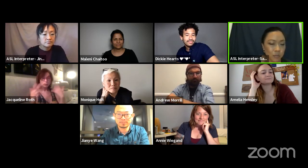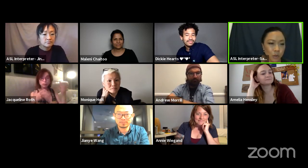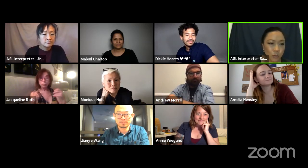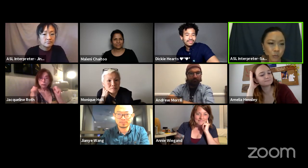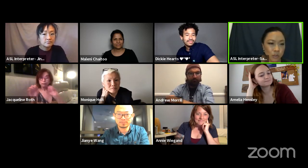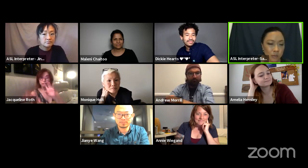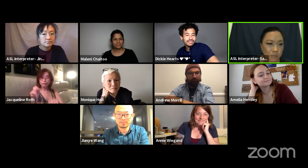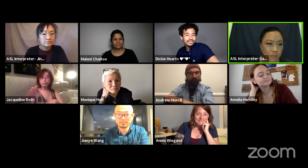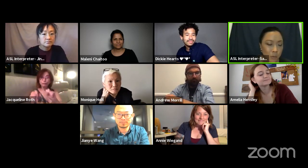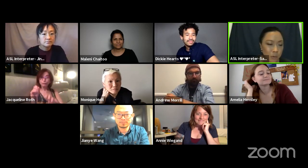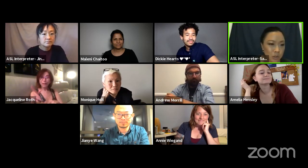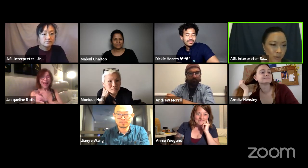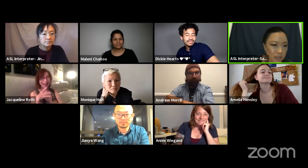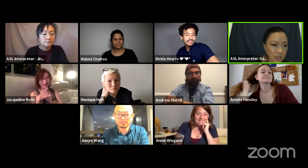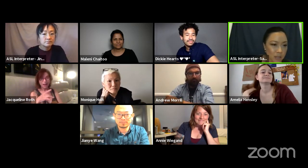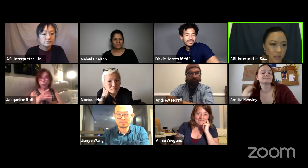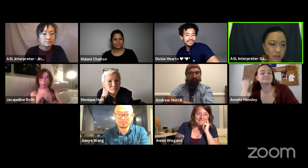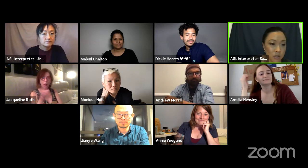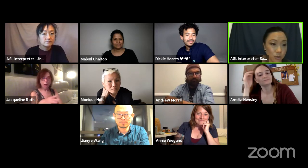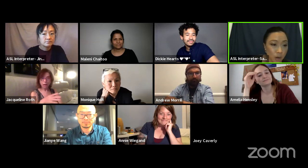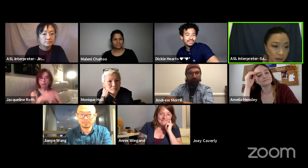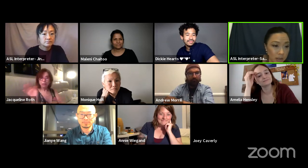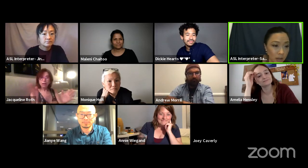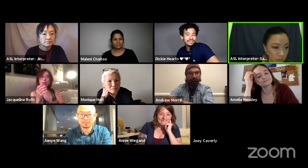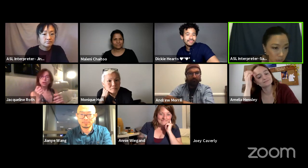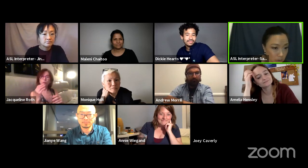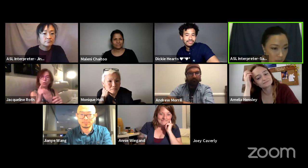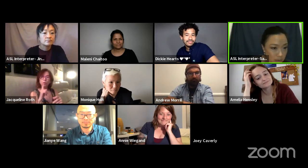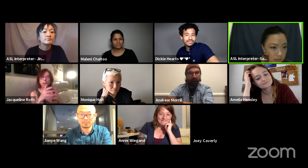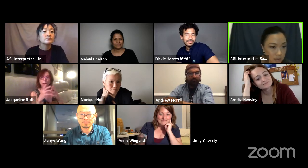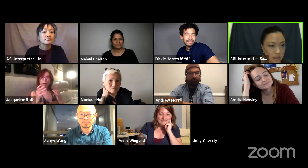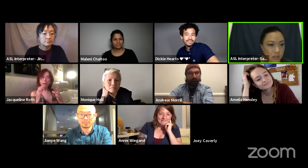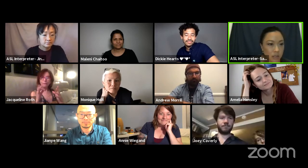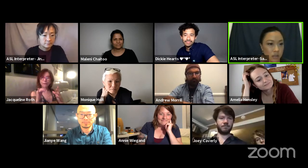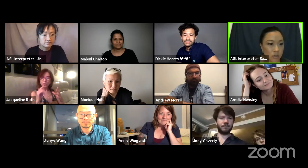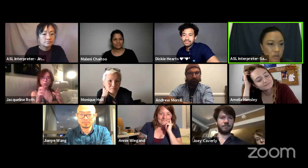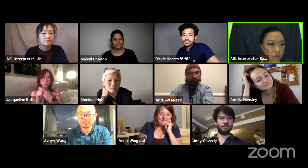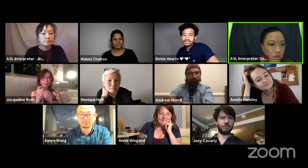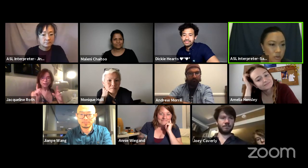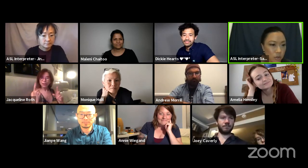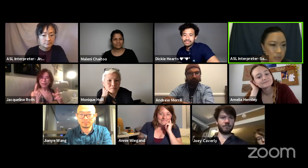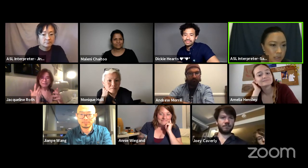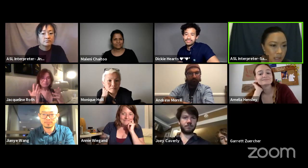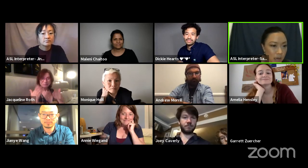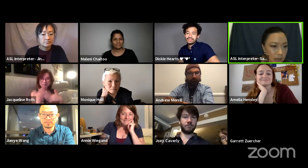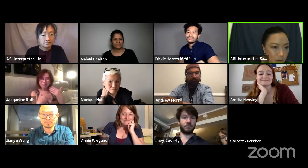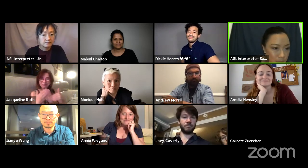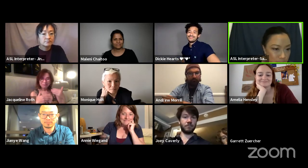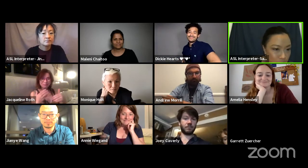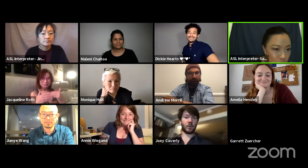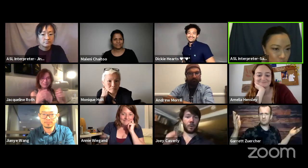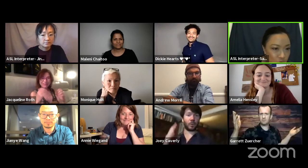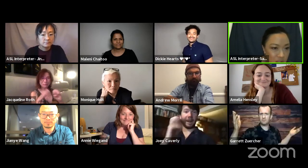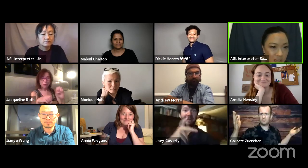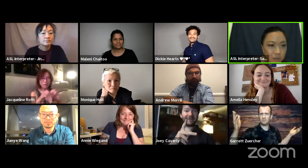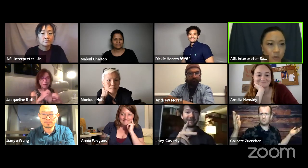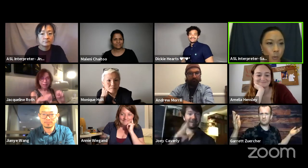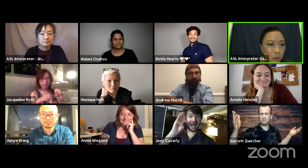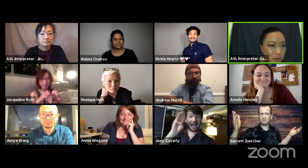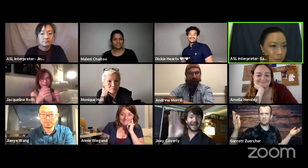you know, kind of Momo is directing us to try a lot of different things. So it was a lot of just kind of going with the